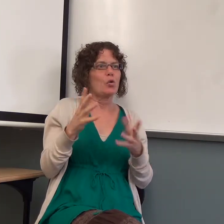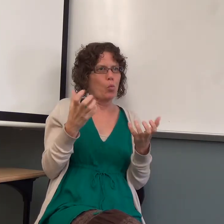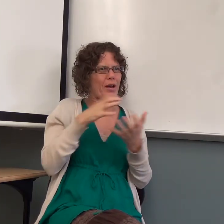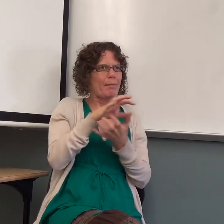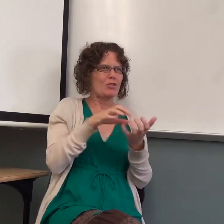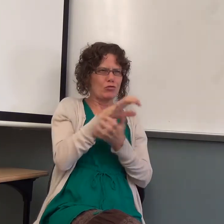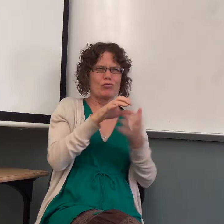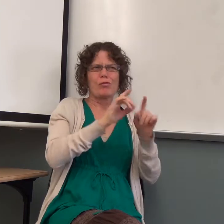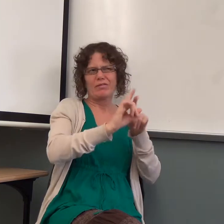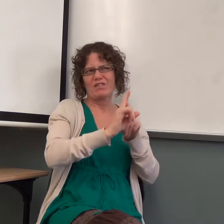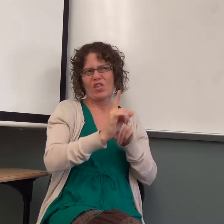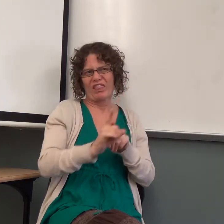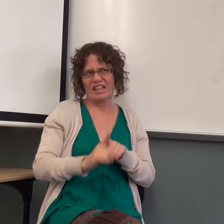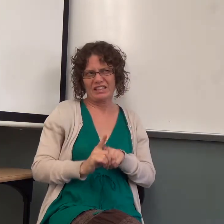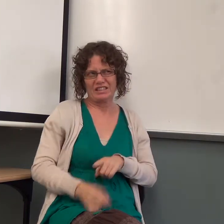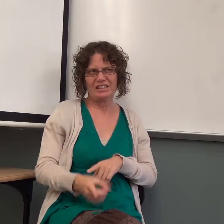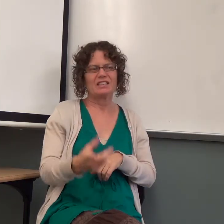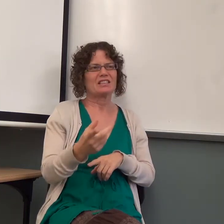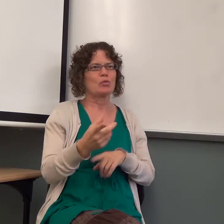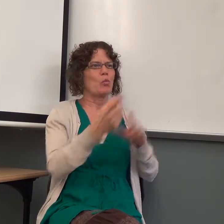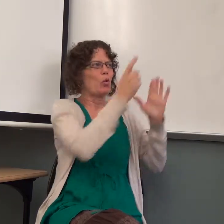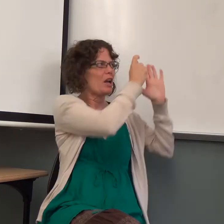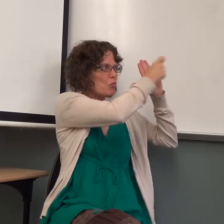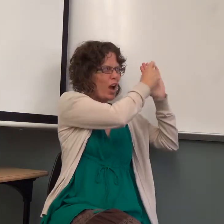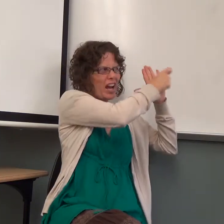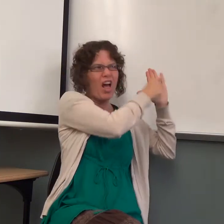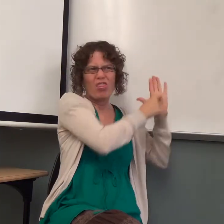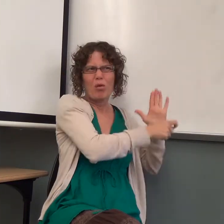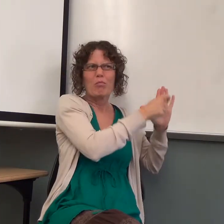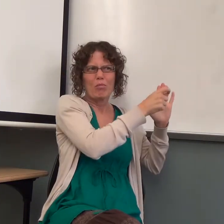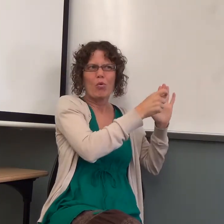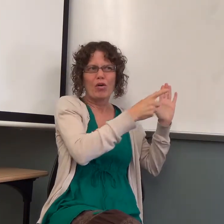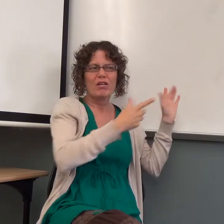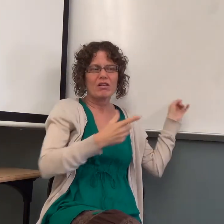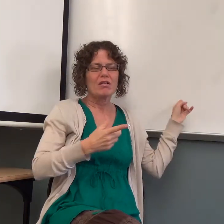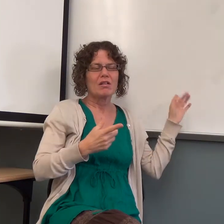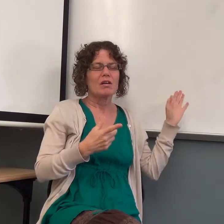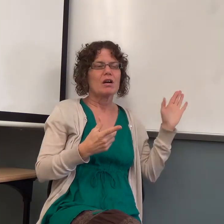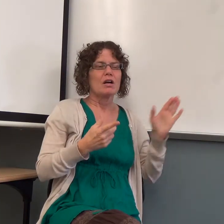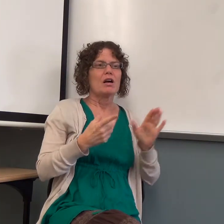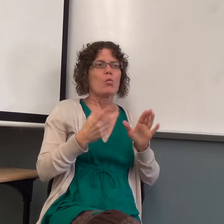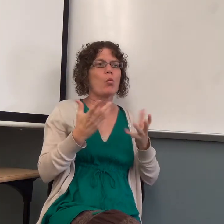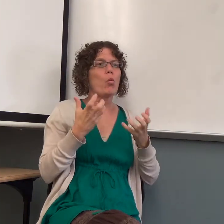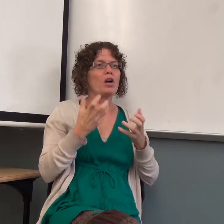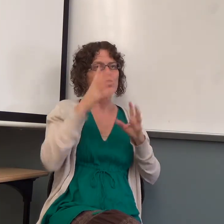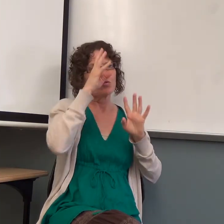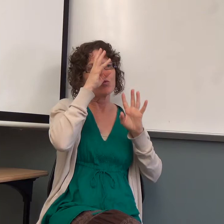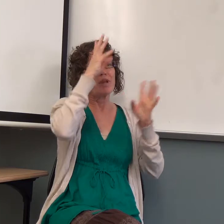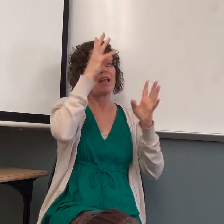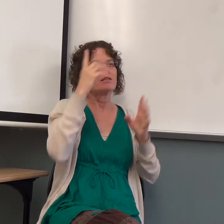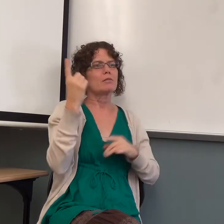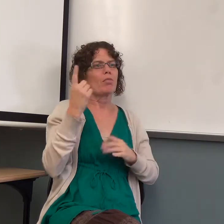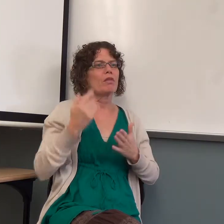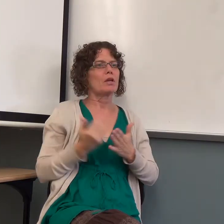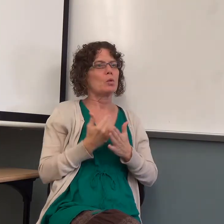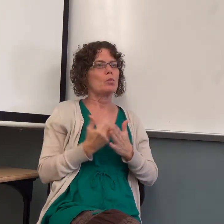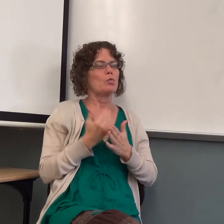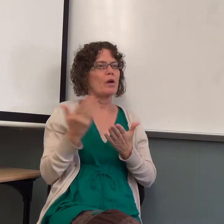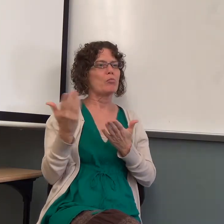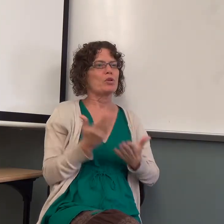things, the things I put up on the board. Remember that? And then all of a sudden we want to create something new that brings us to a conclusion